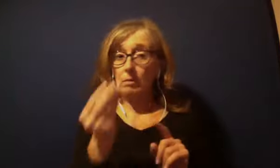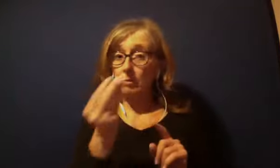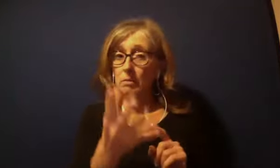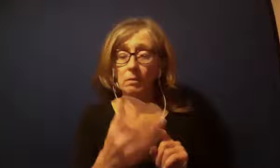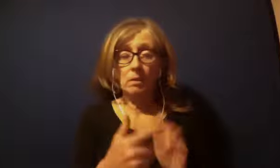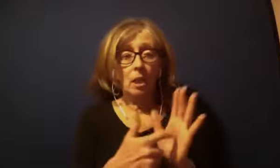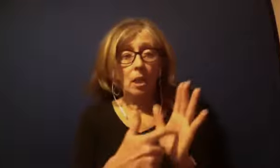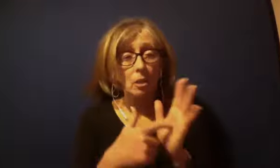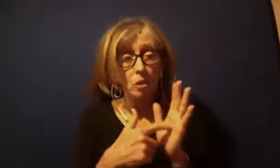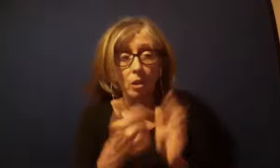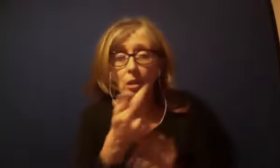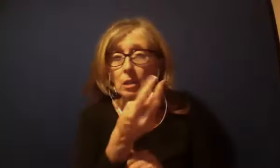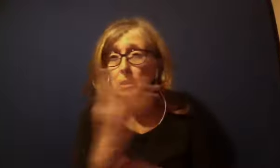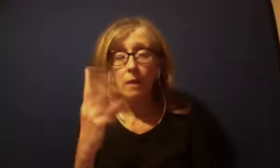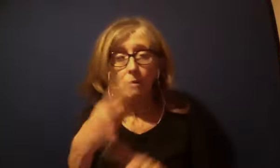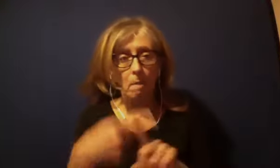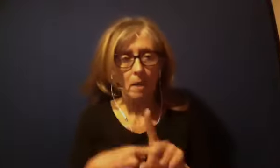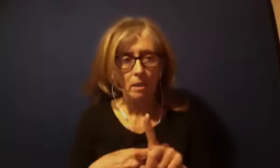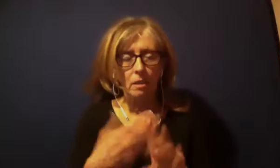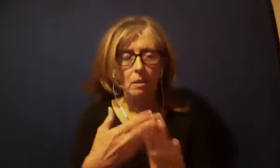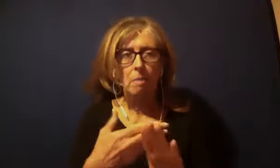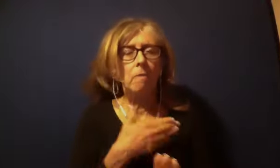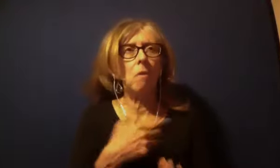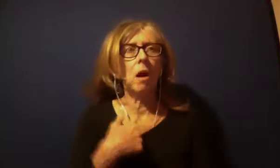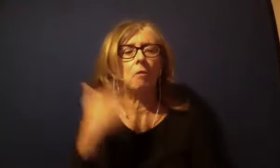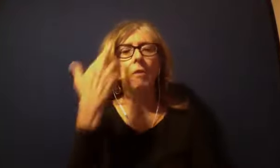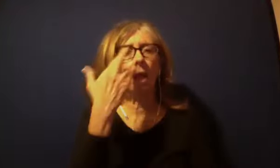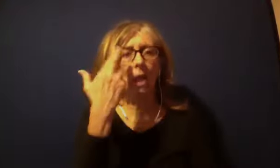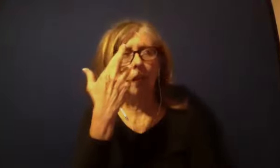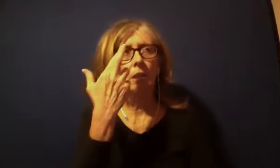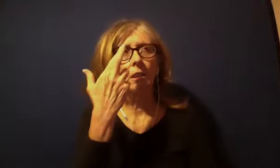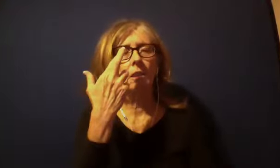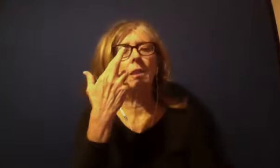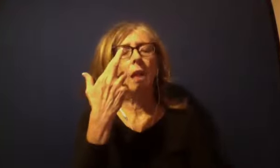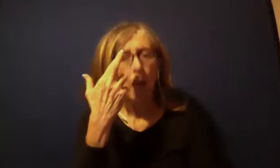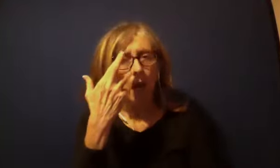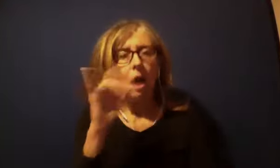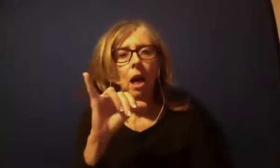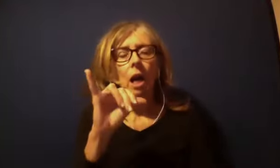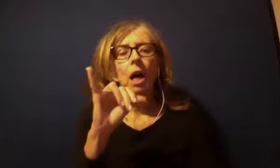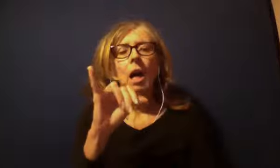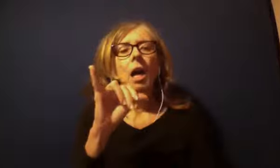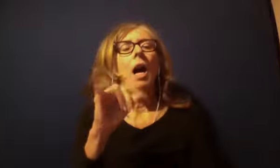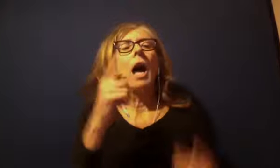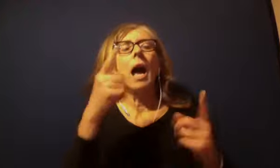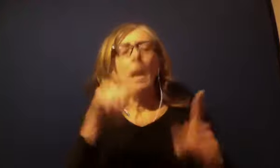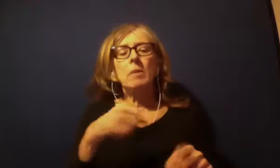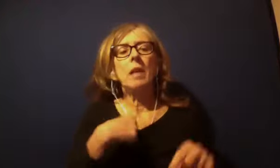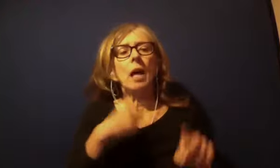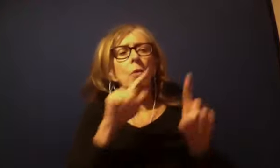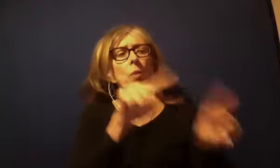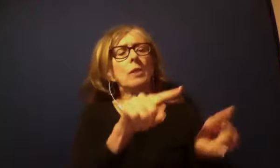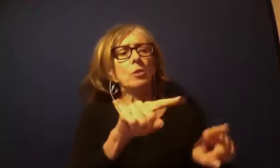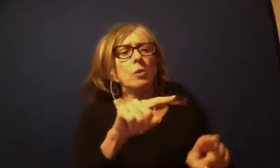It took me months to kind of wake up. And it wasn't until I got into an event where it was an Al-Anon AA event